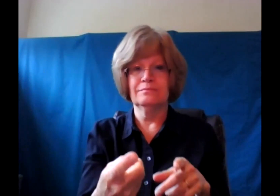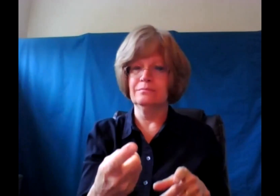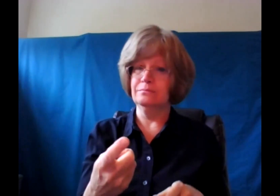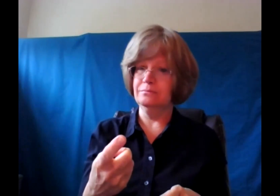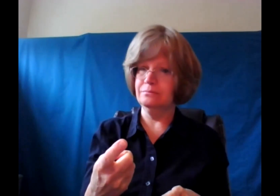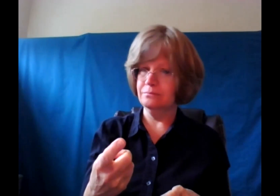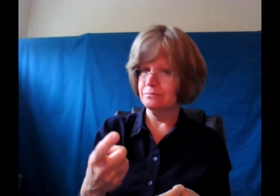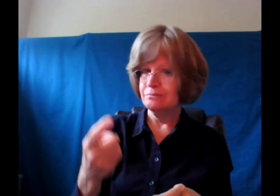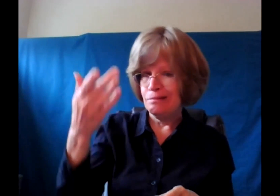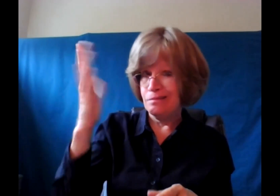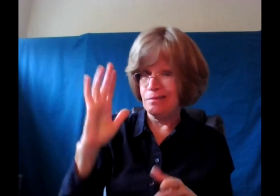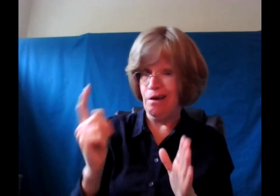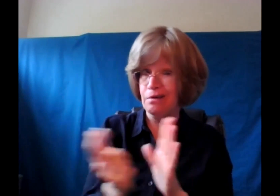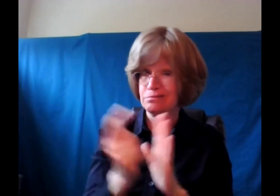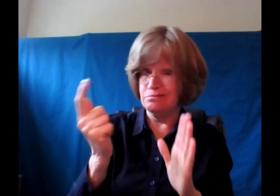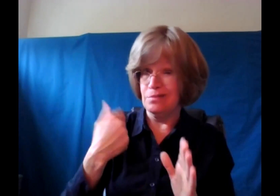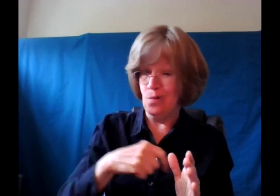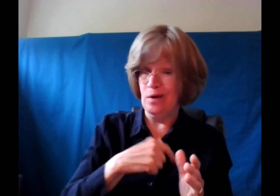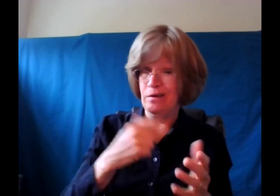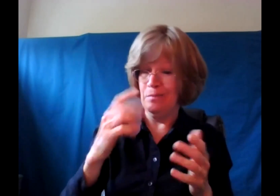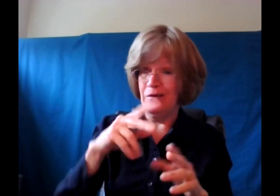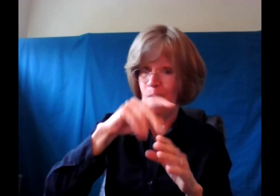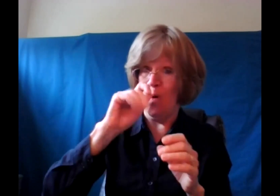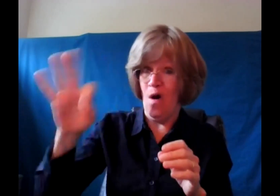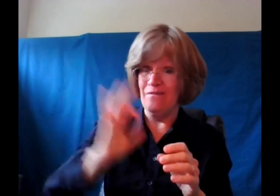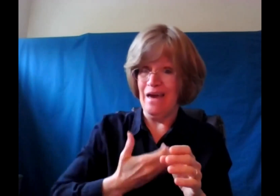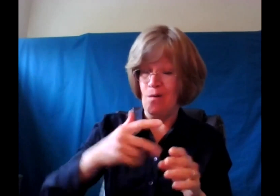of us would get knocked off our high horses.